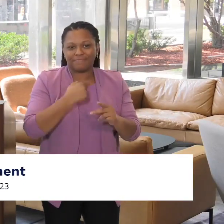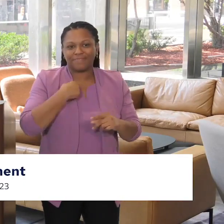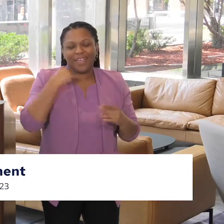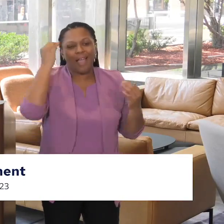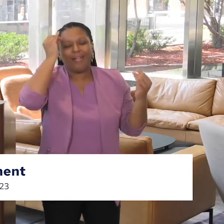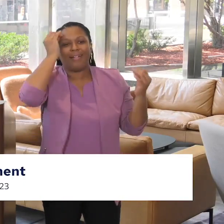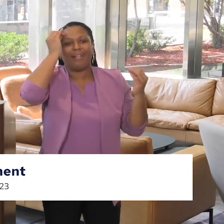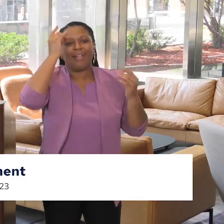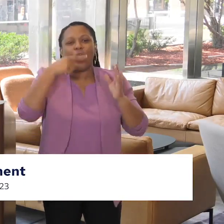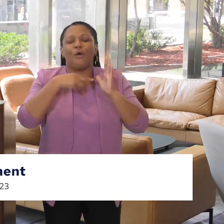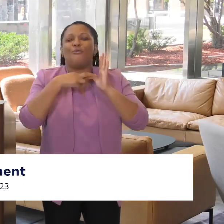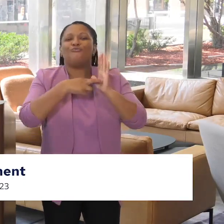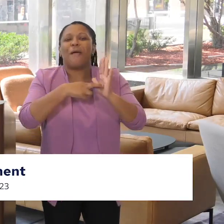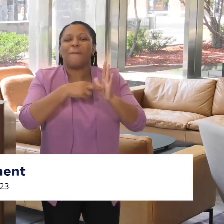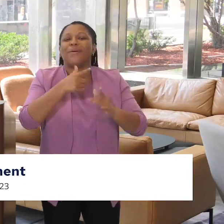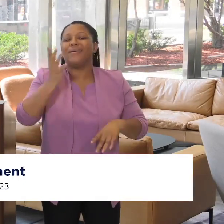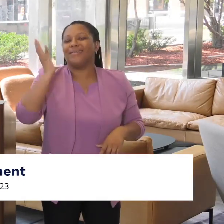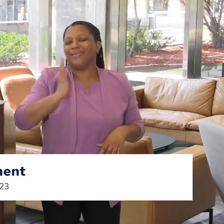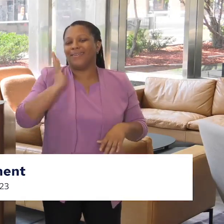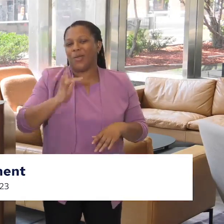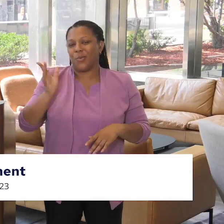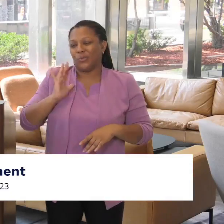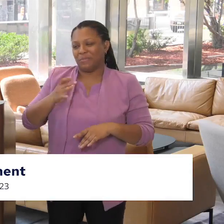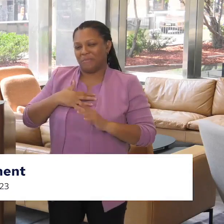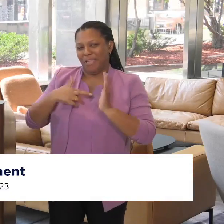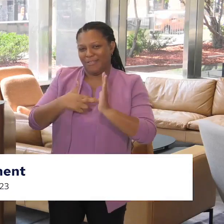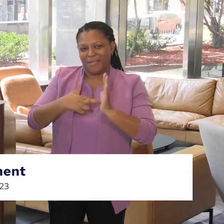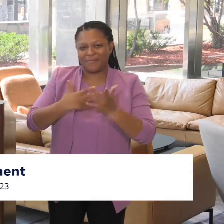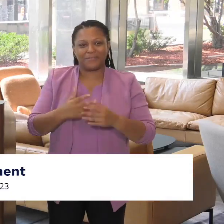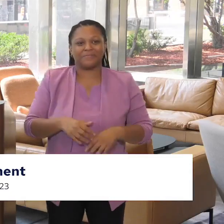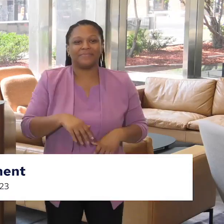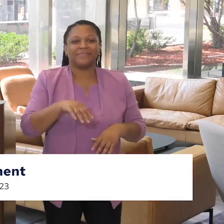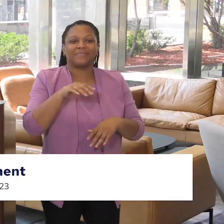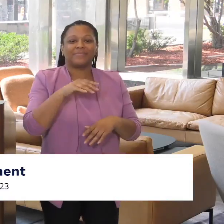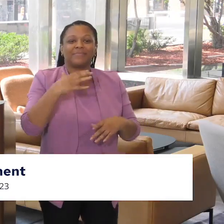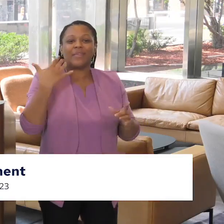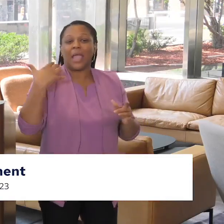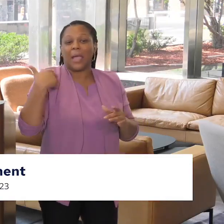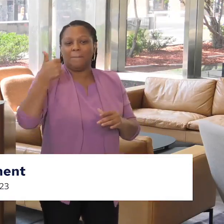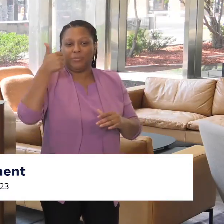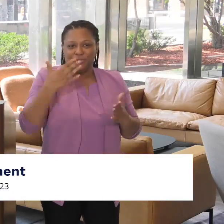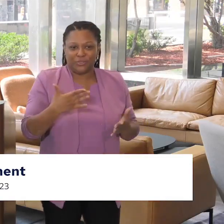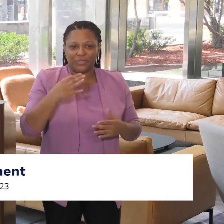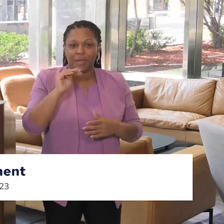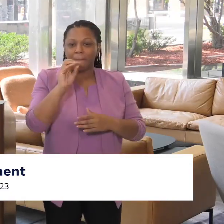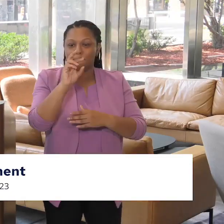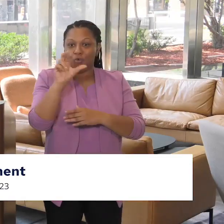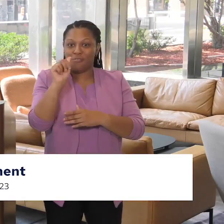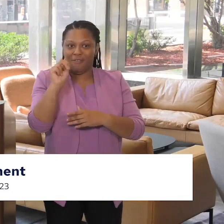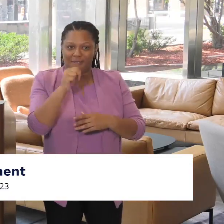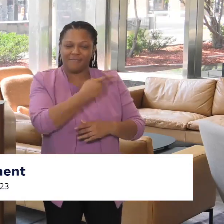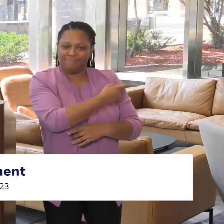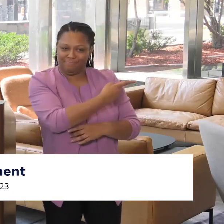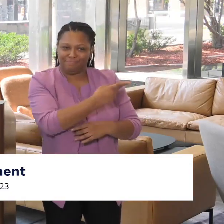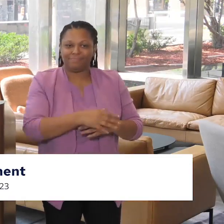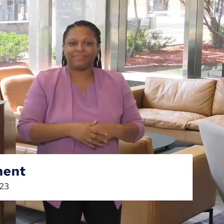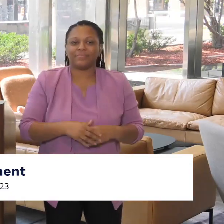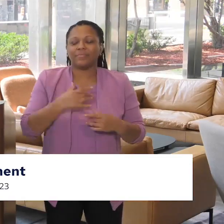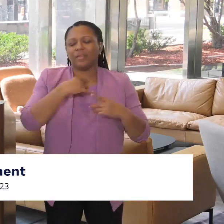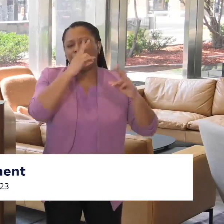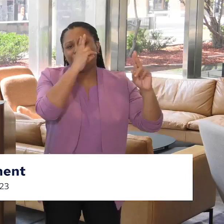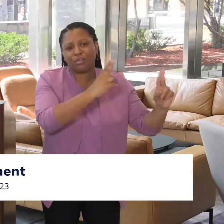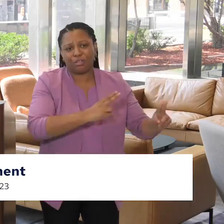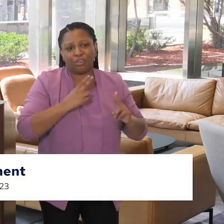too, as well as my Senate colleagues. It's our honor to do that work with you and to do that work for